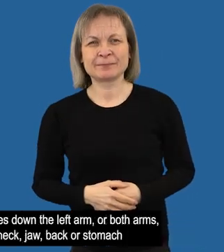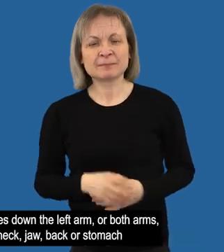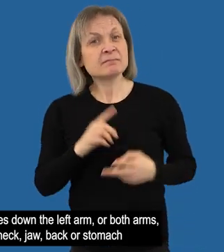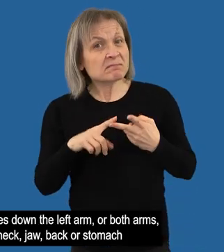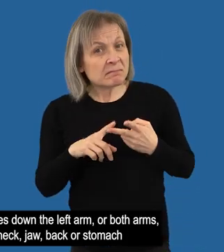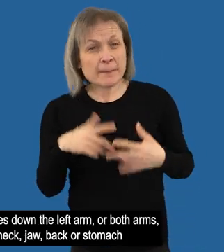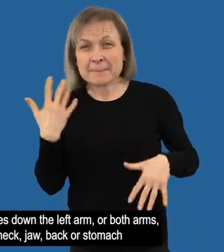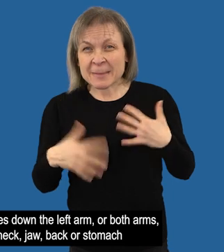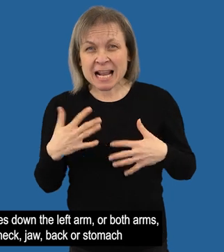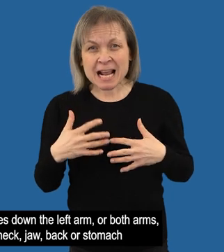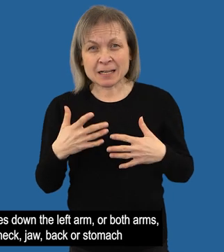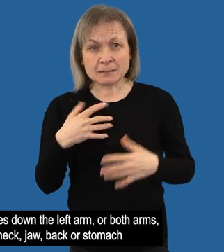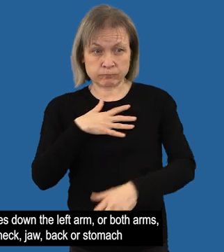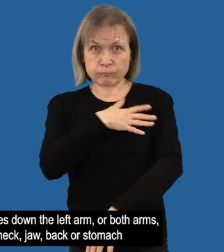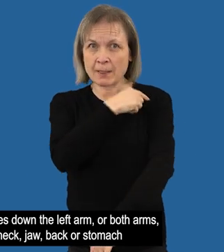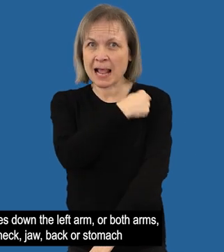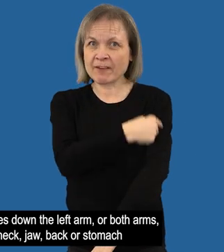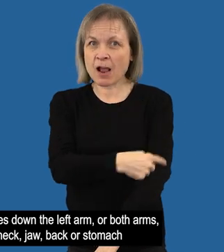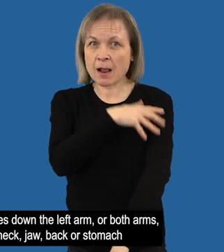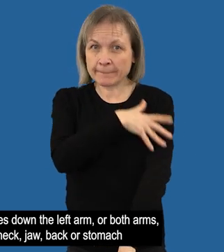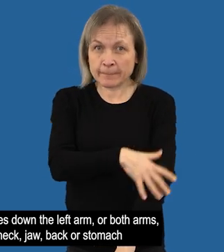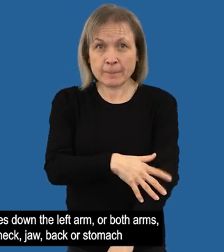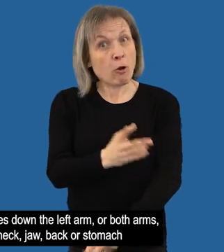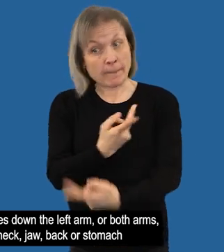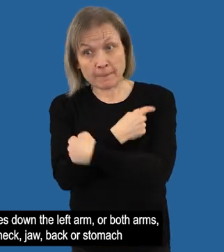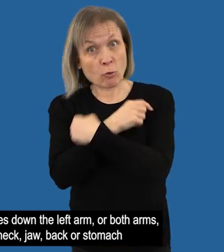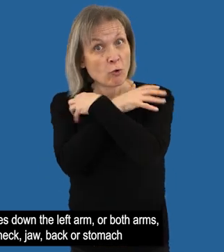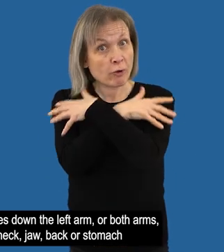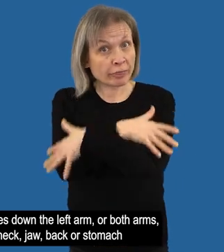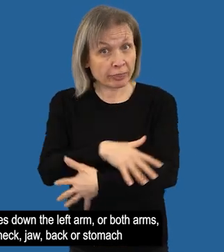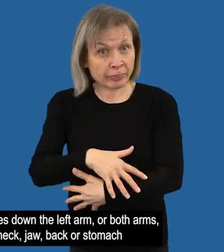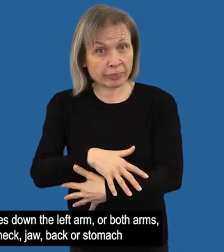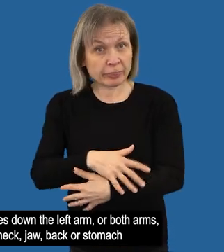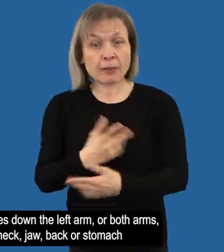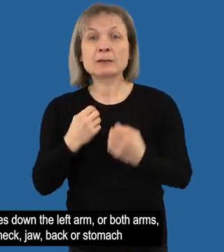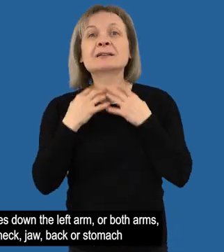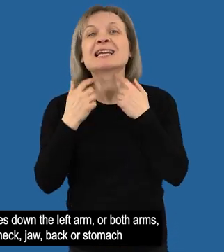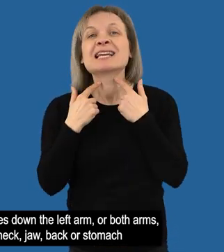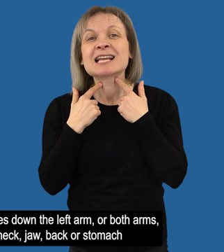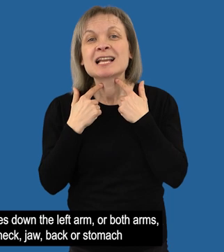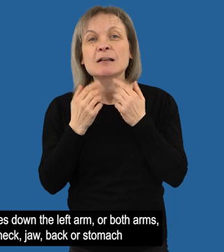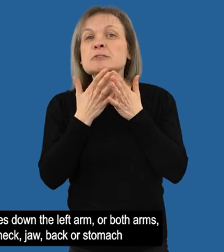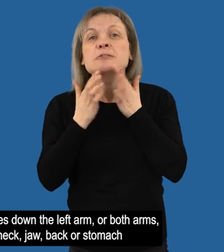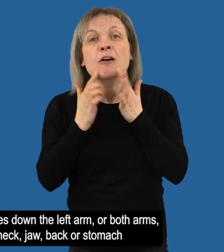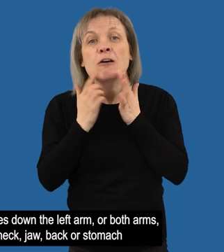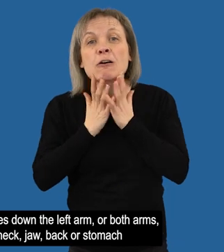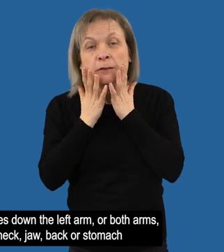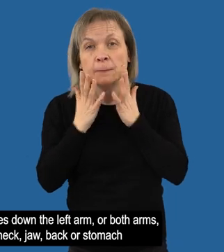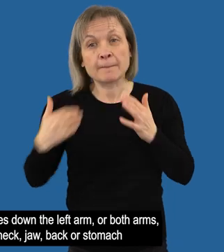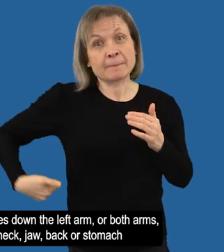Pain that radiates down the left arm or both arms, or to the neck, jaw, back, or stomach.